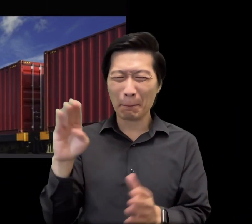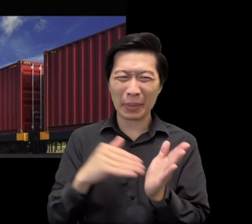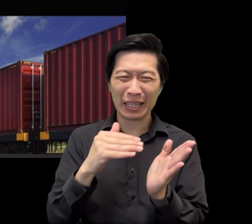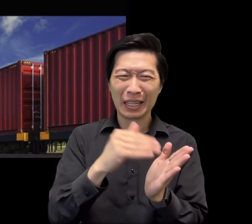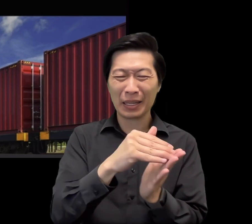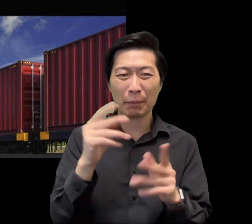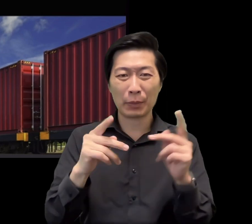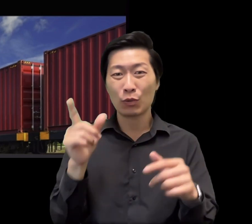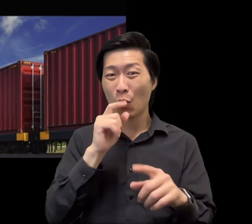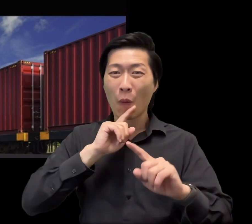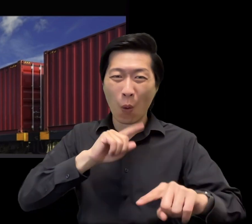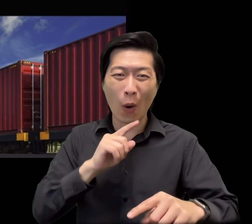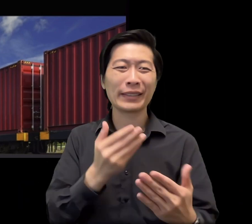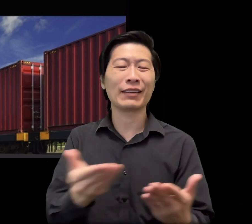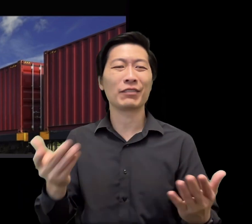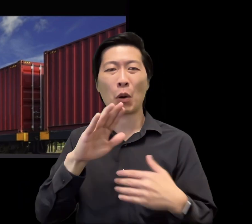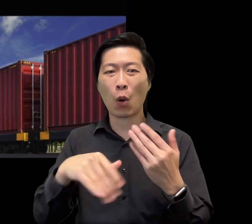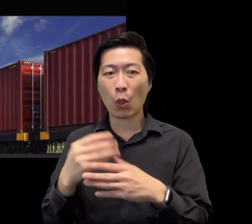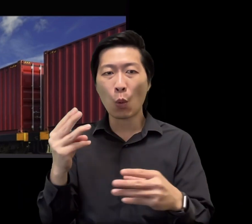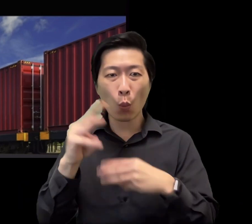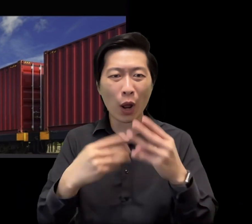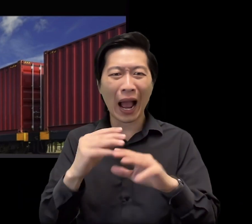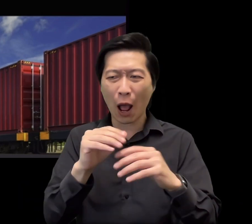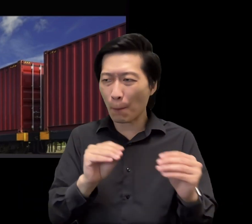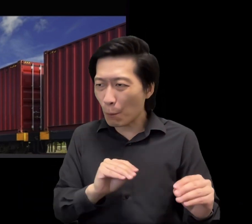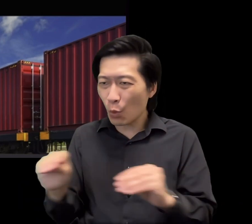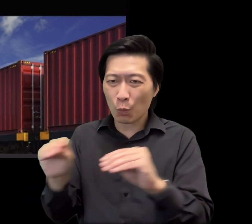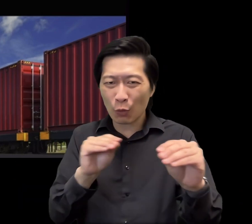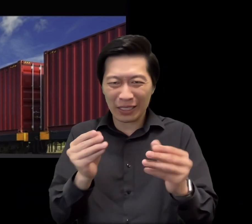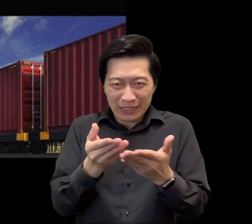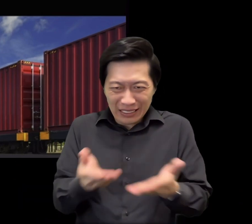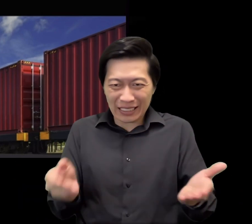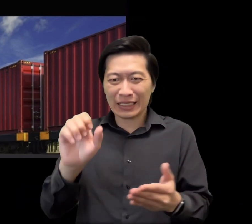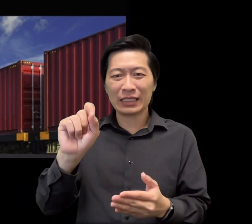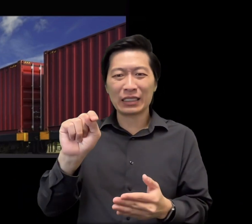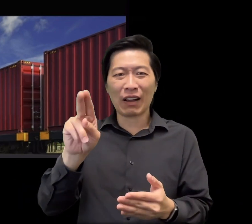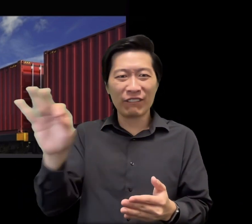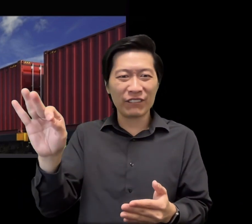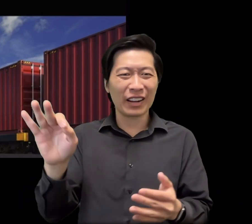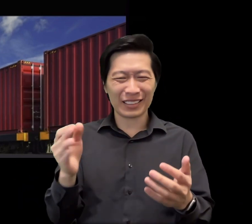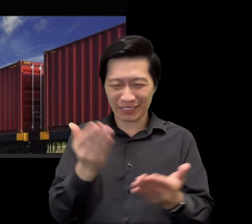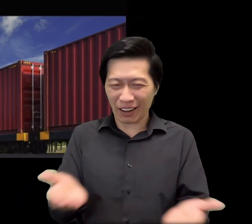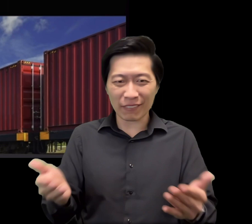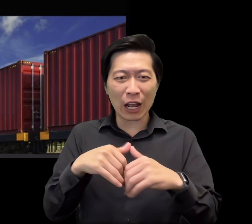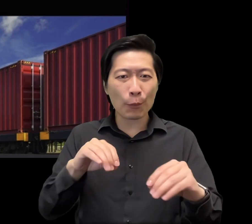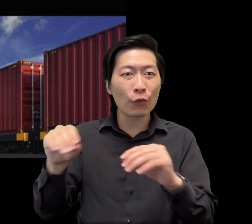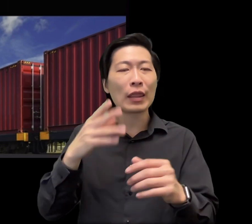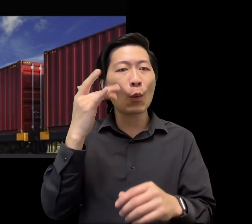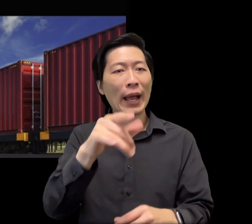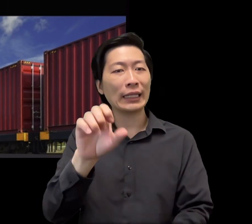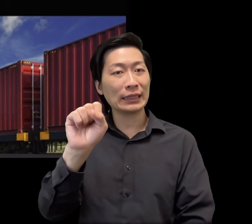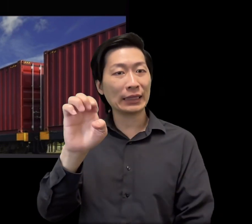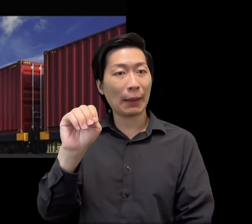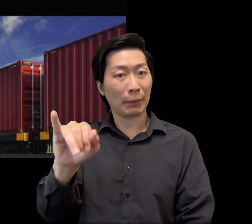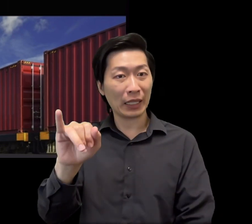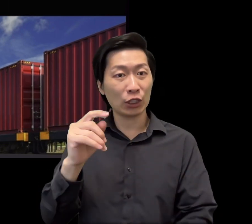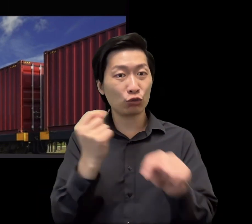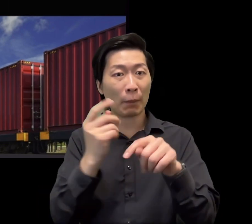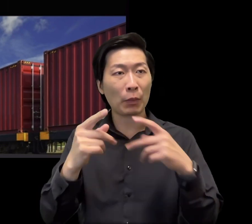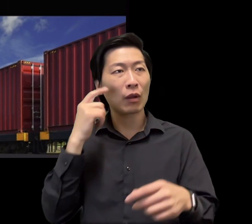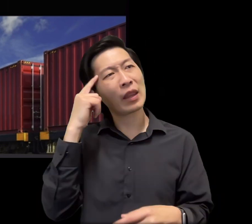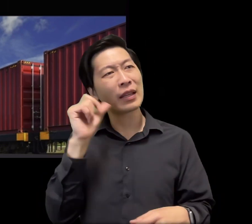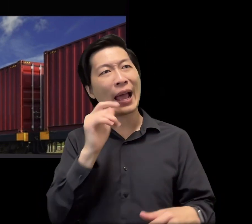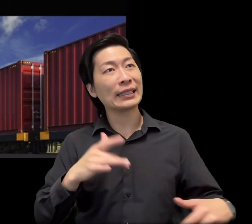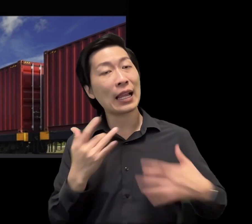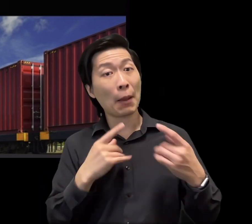billion people are ordering stuff from all over the world. How do we move that stuff? And I think stuff is just as big as people, and so that's why the semi-truck doesn't seem like